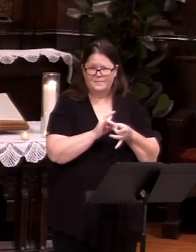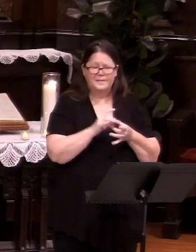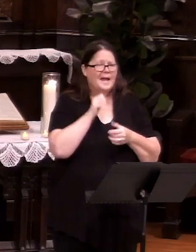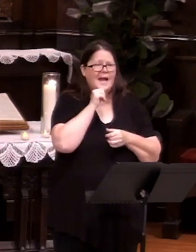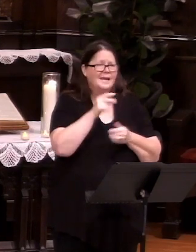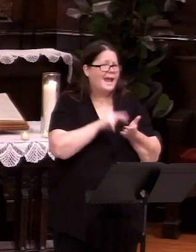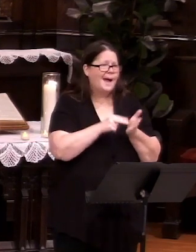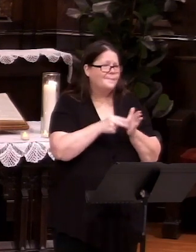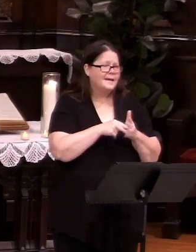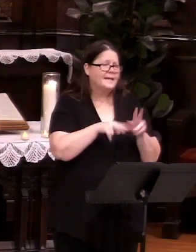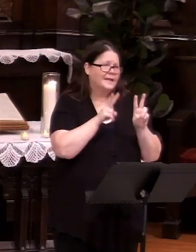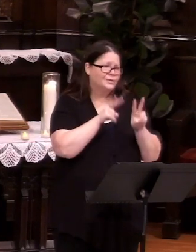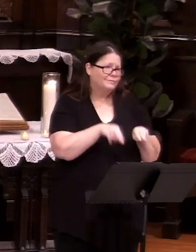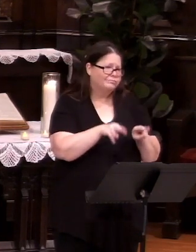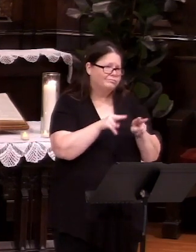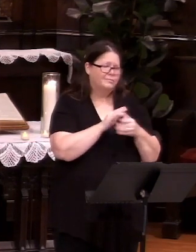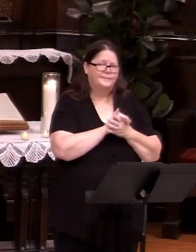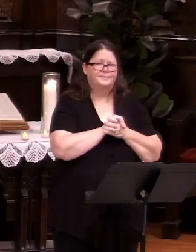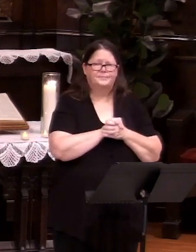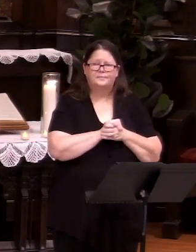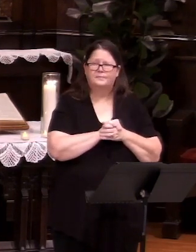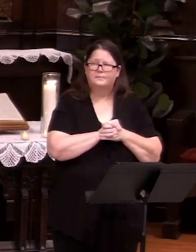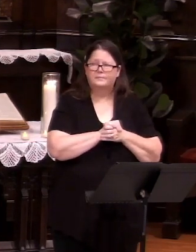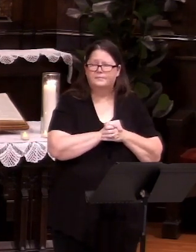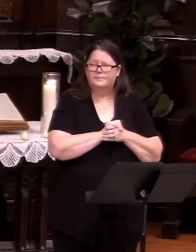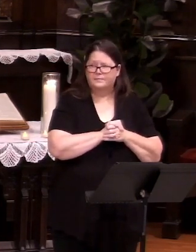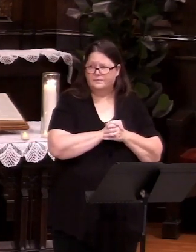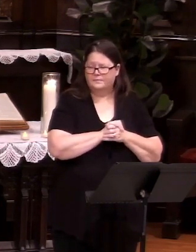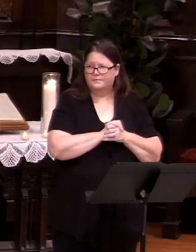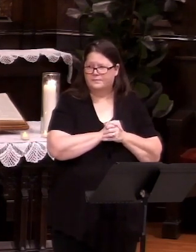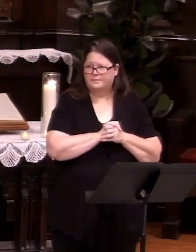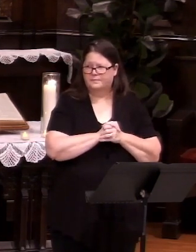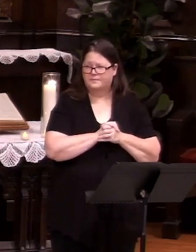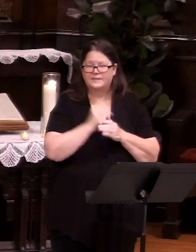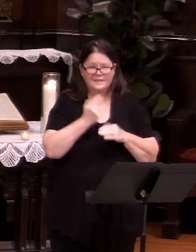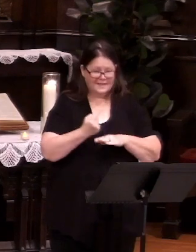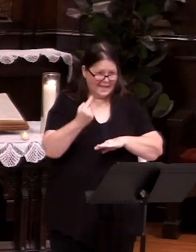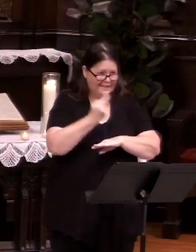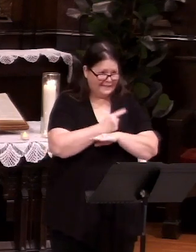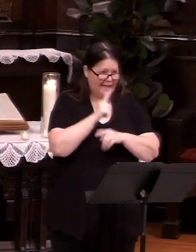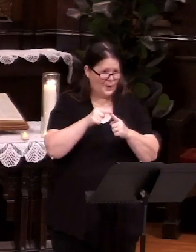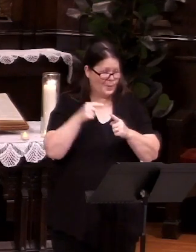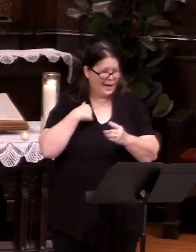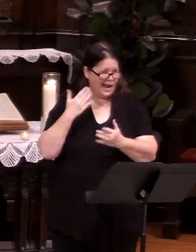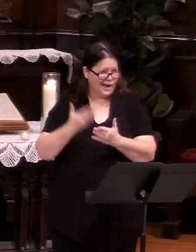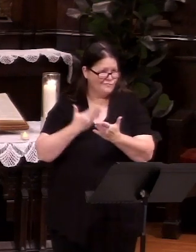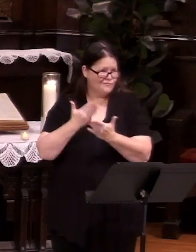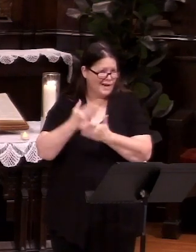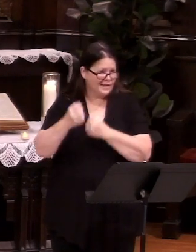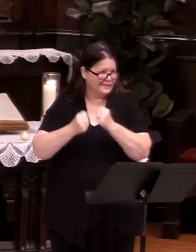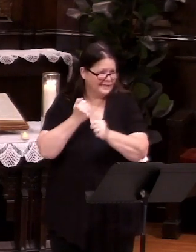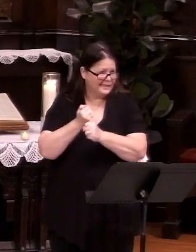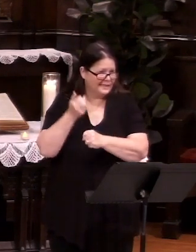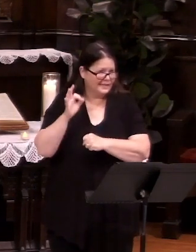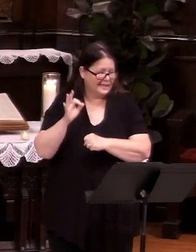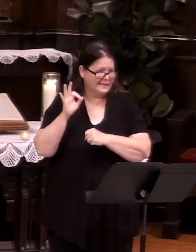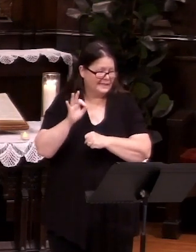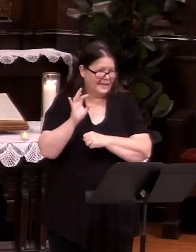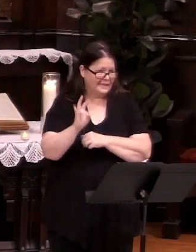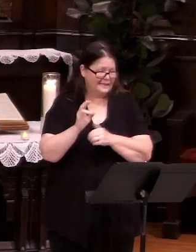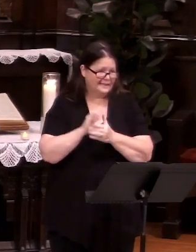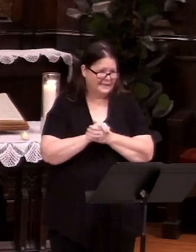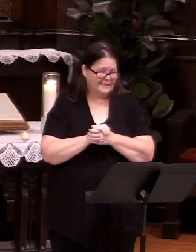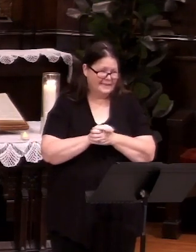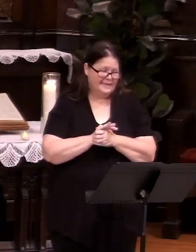condescending. In the case of that day back in 1997, I'm pretty sure the itas attached to all